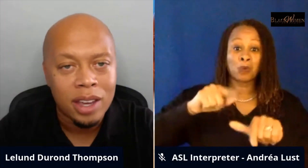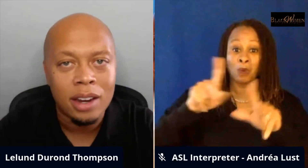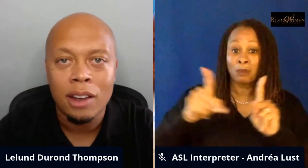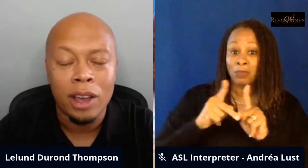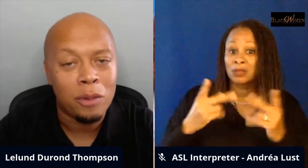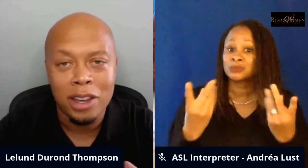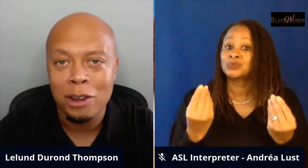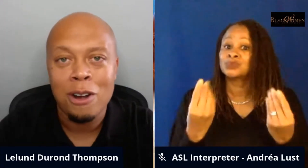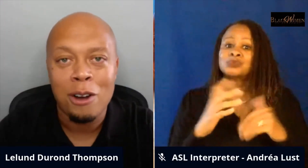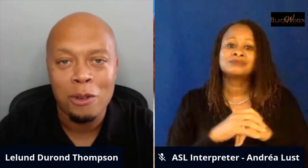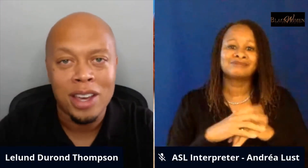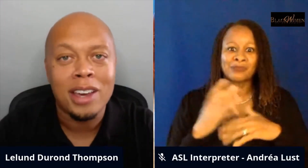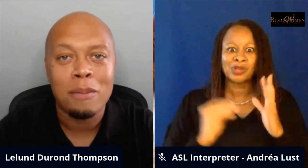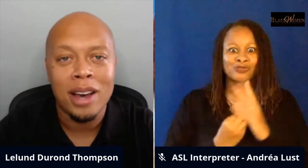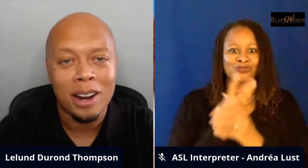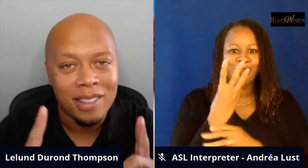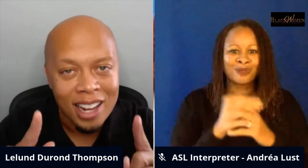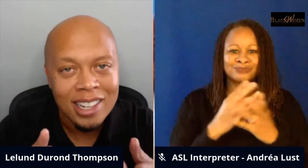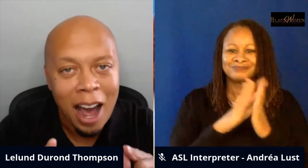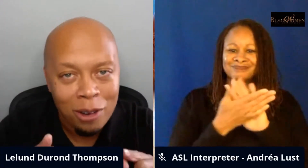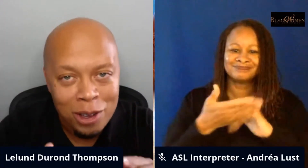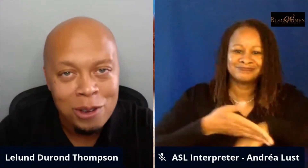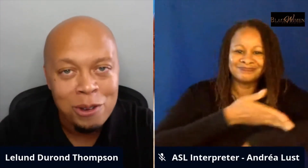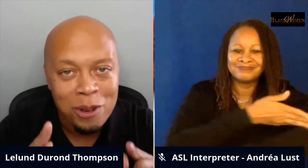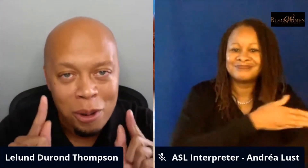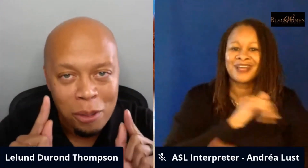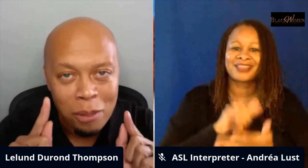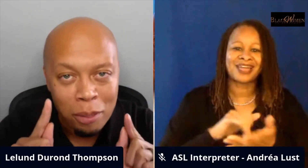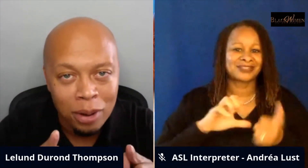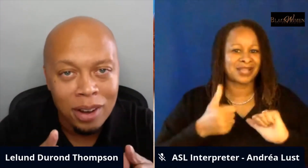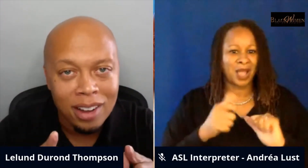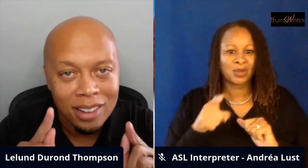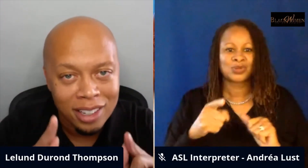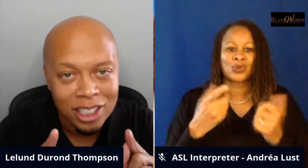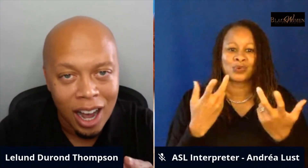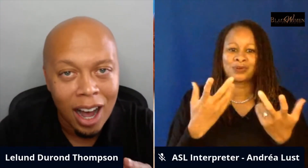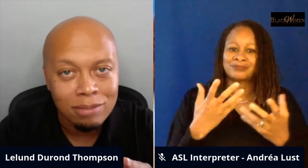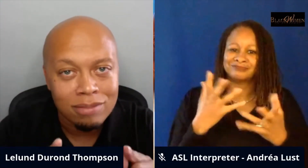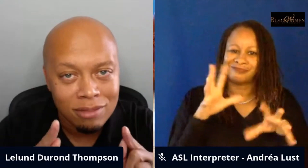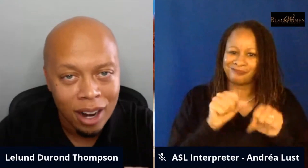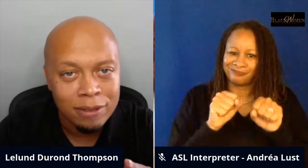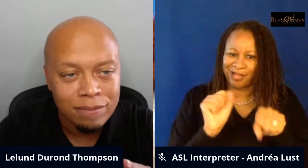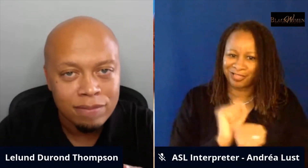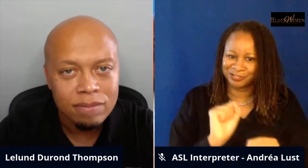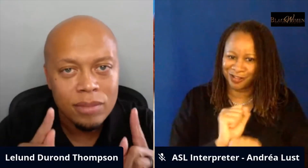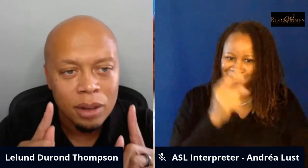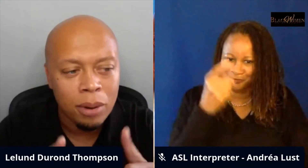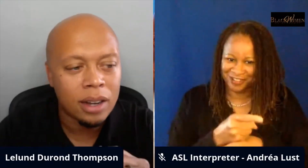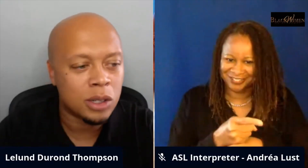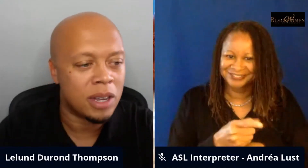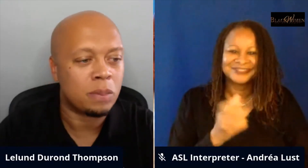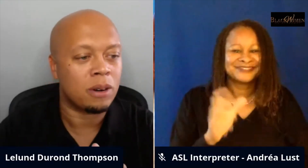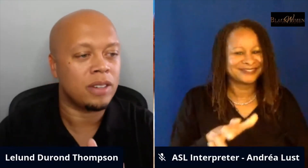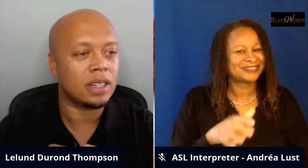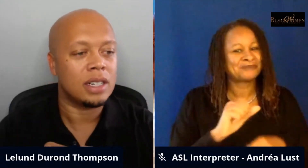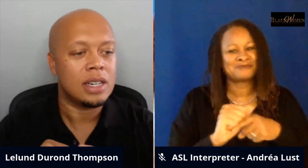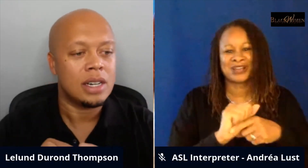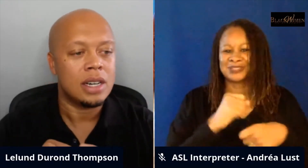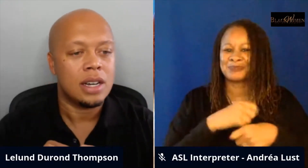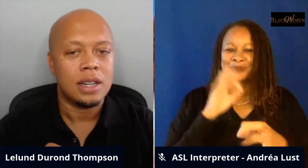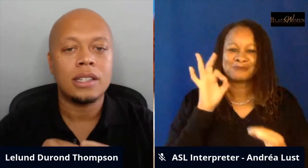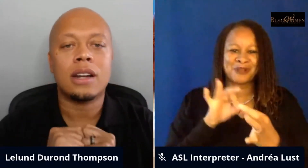and we can grow. We can get better. That's how you book the job, right? Practice makes